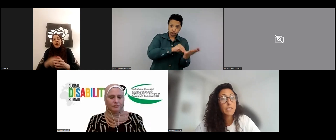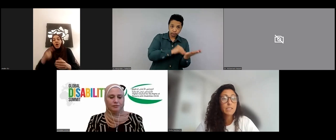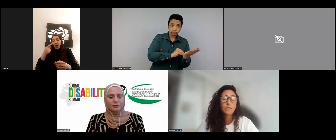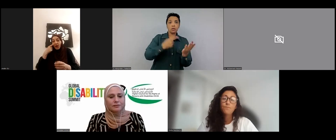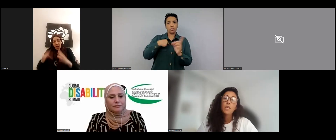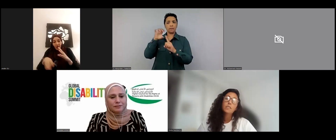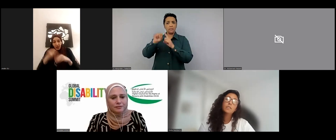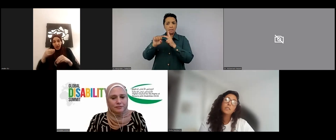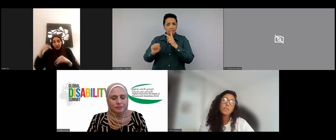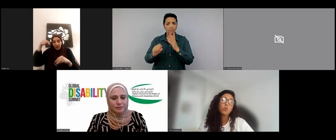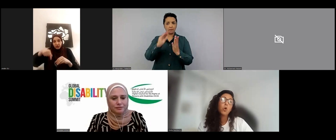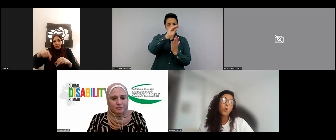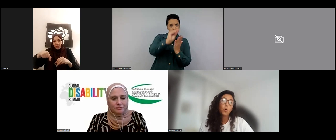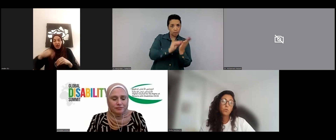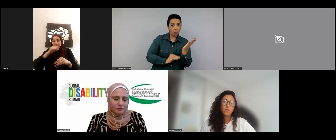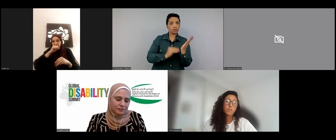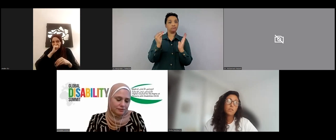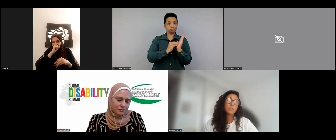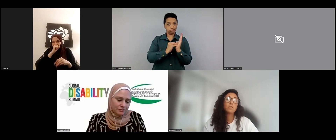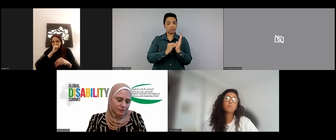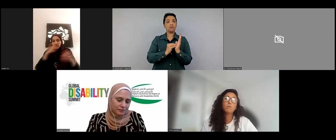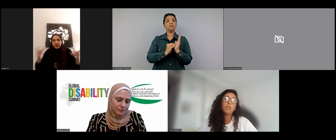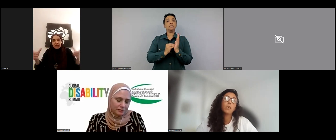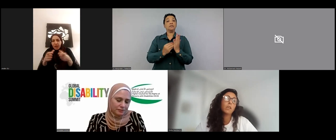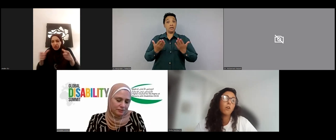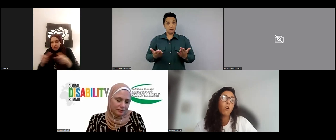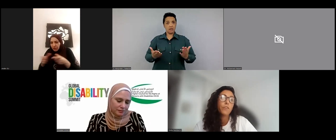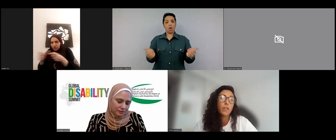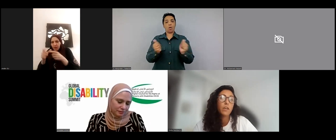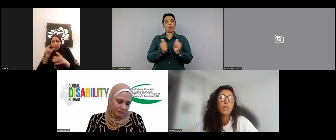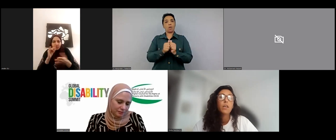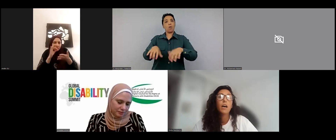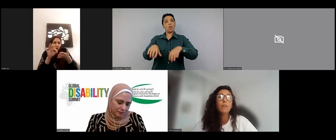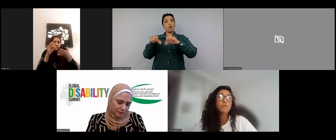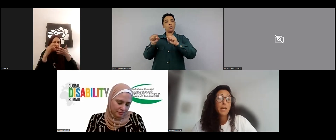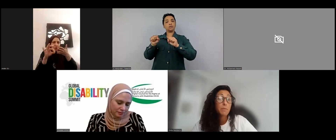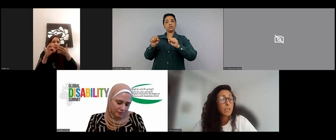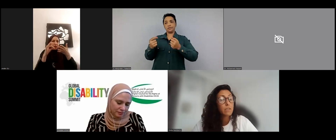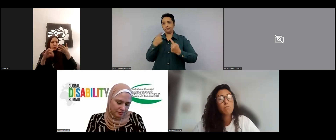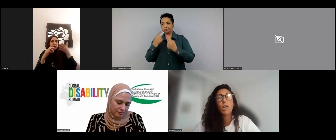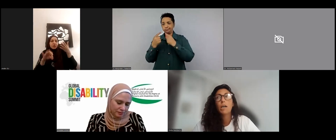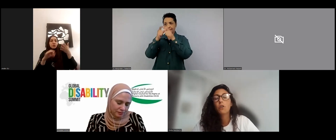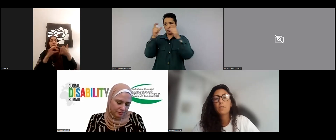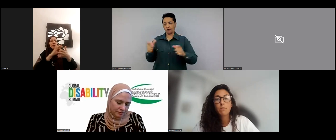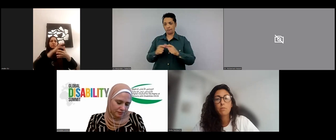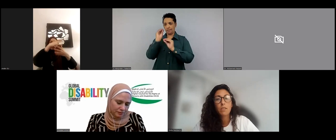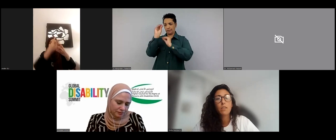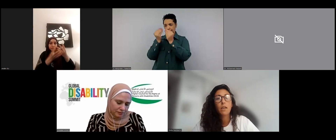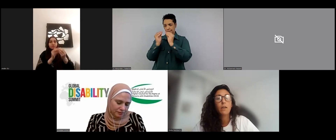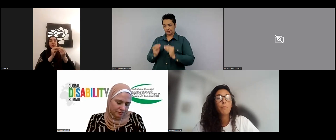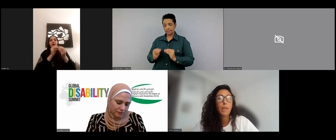collected, the co-hosts started working on framing